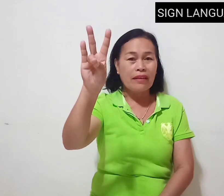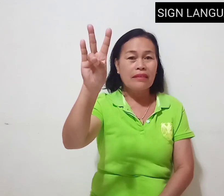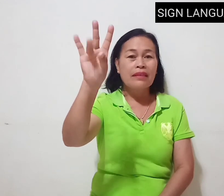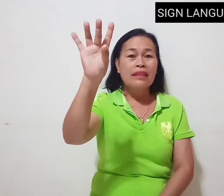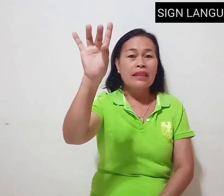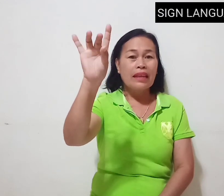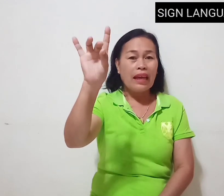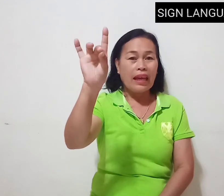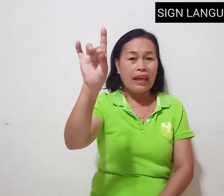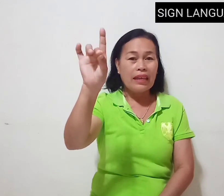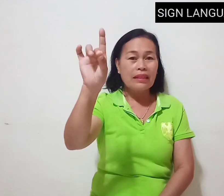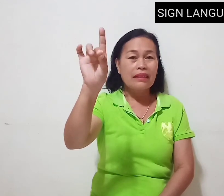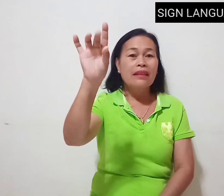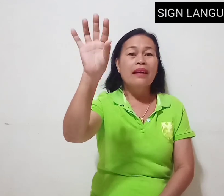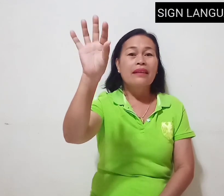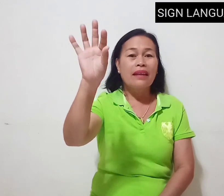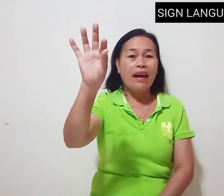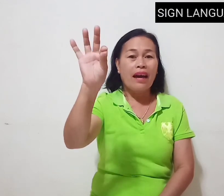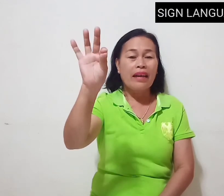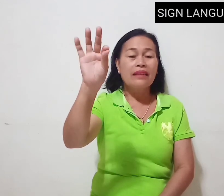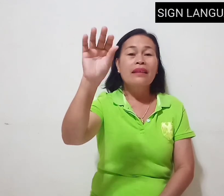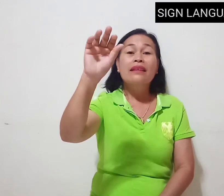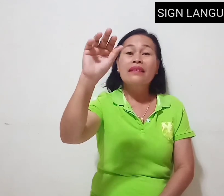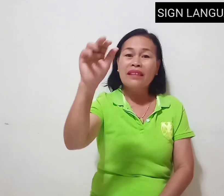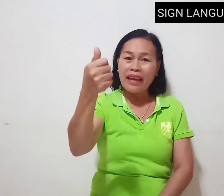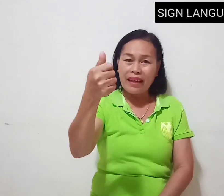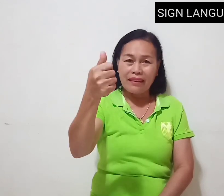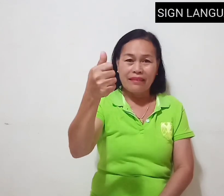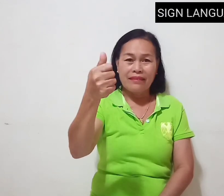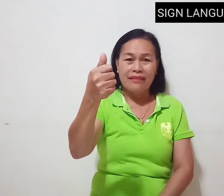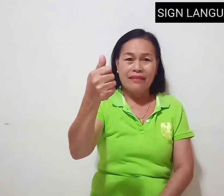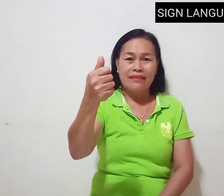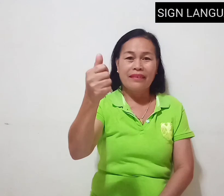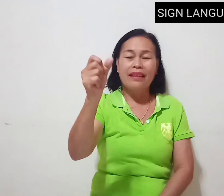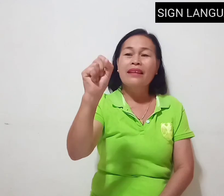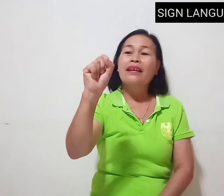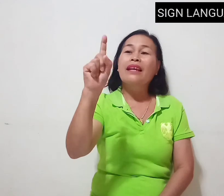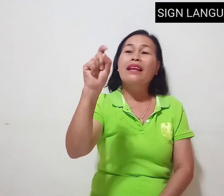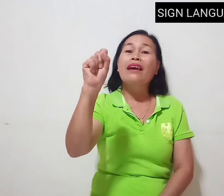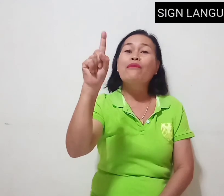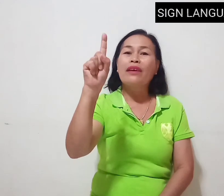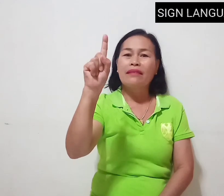7, 8, 9, 10. Then 11,